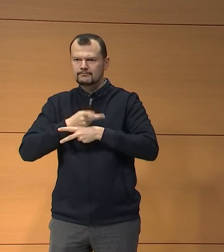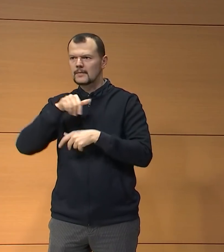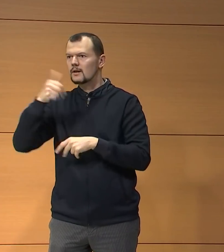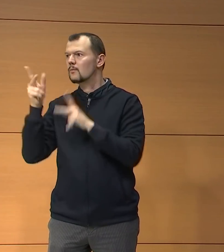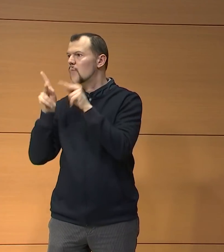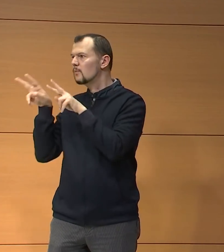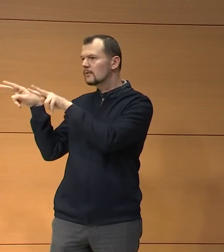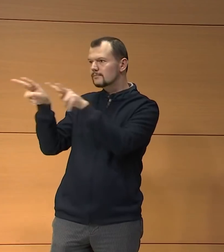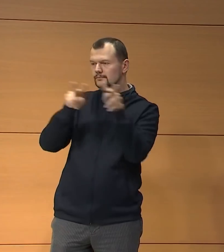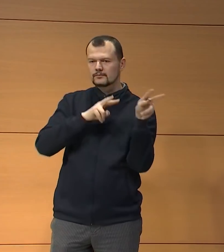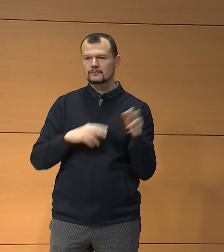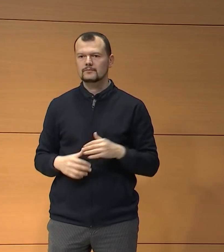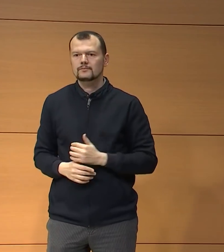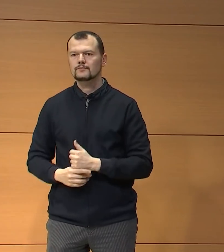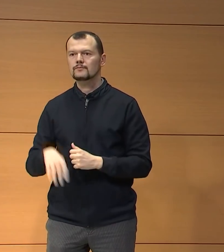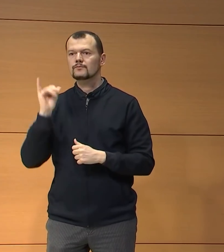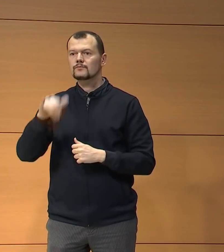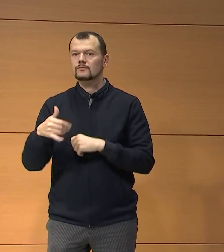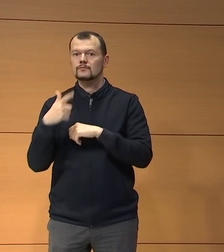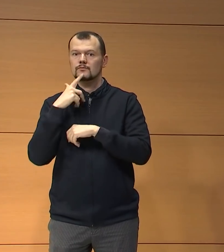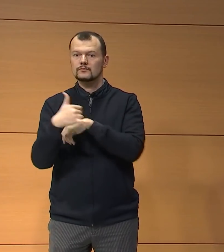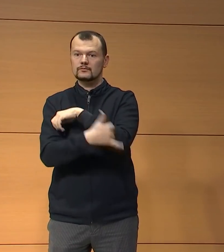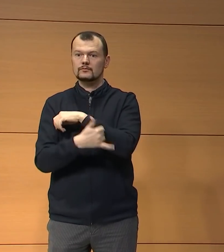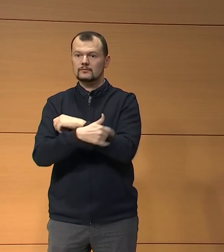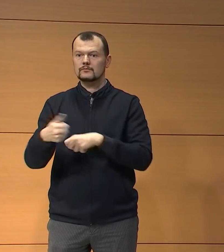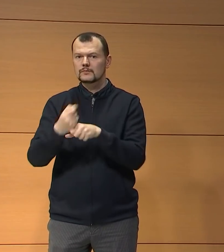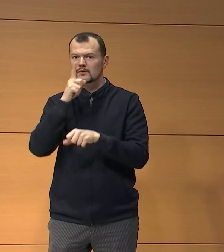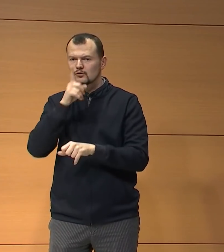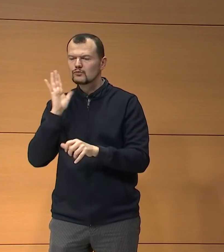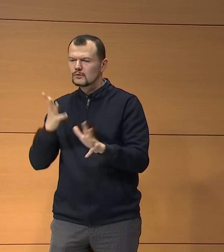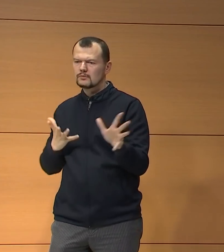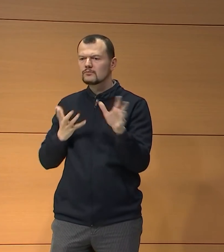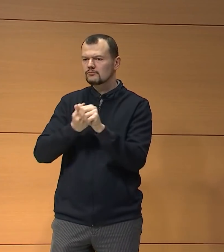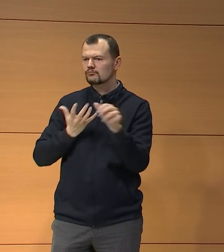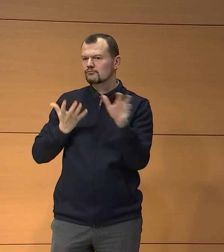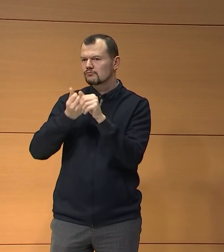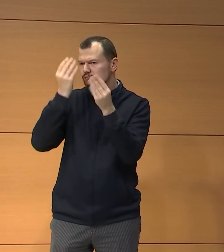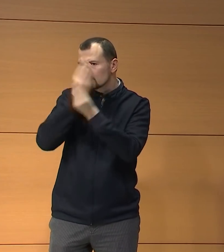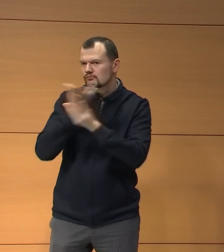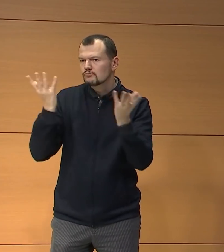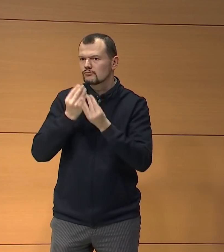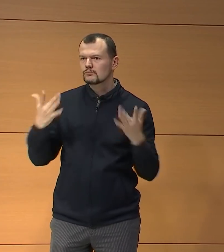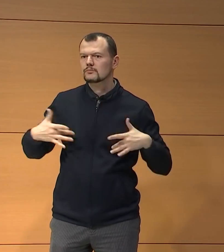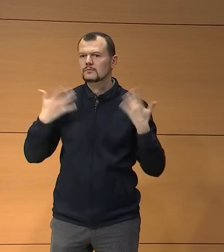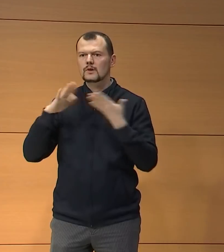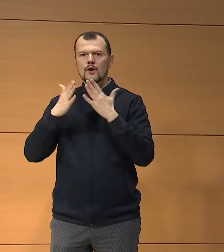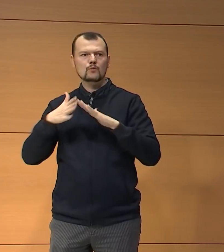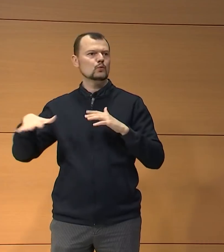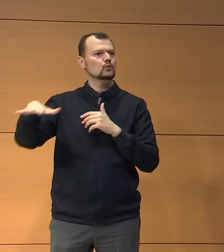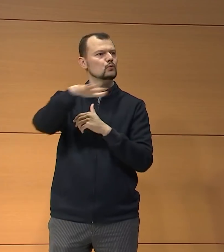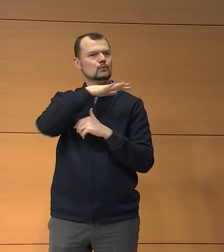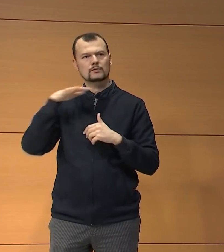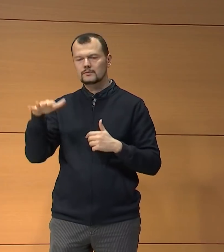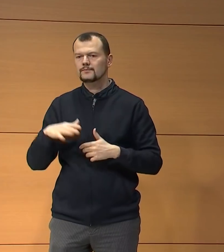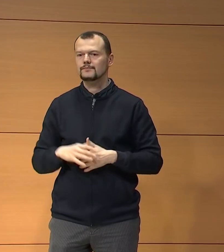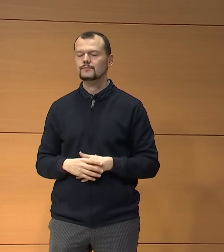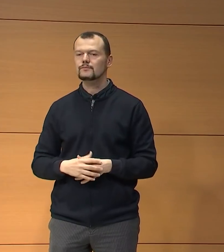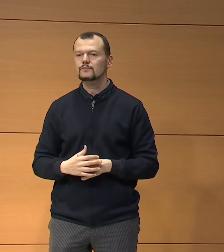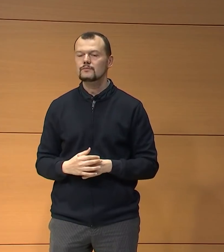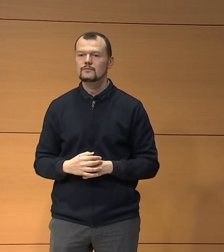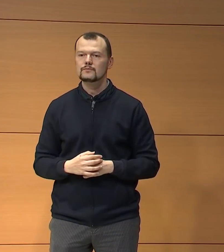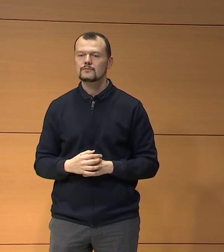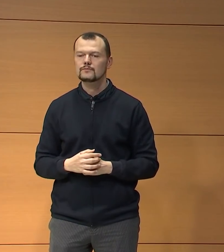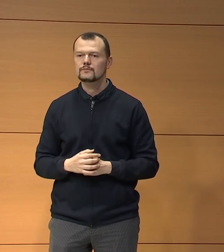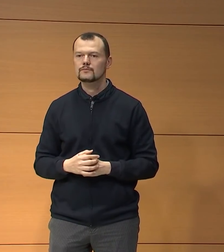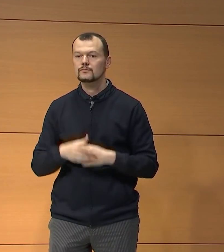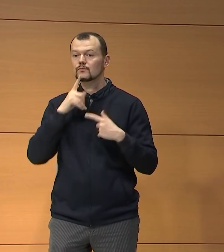continue to update residents as we receive confirmed information. Next, you'll hear from Dr. Gloria